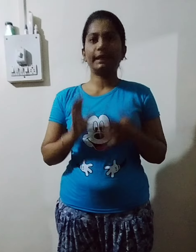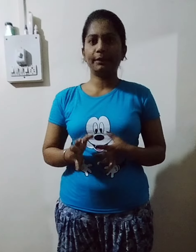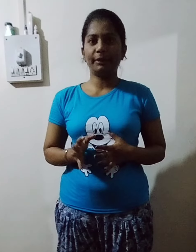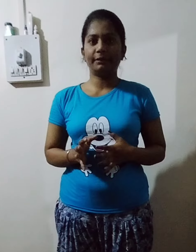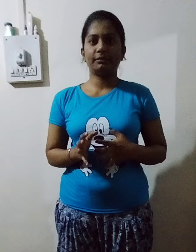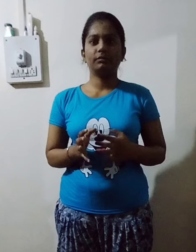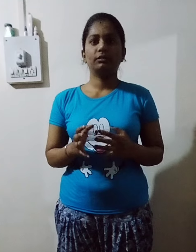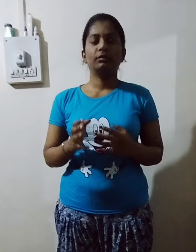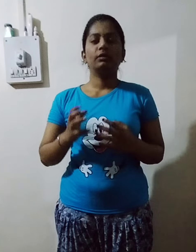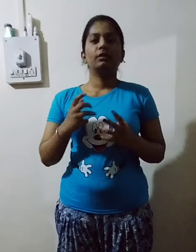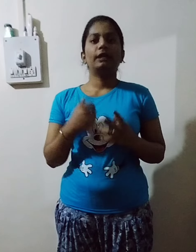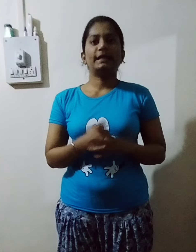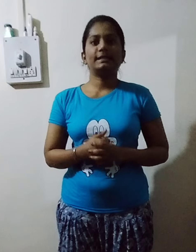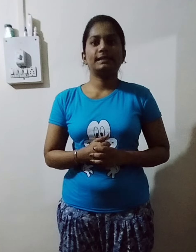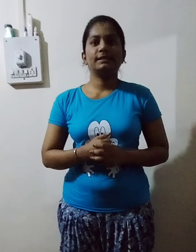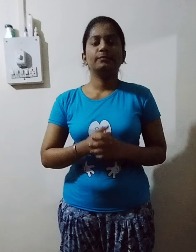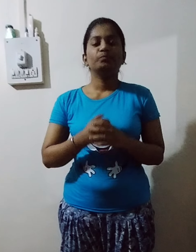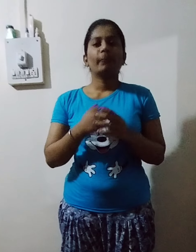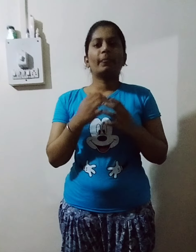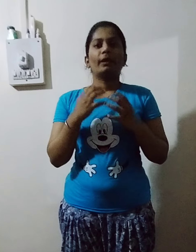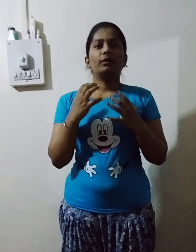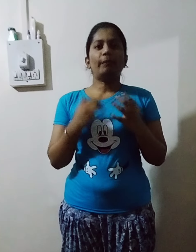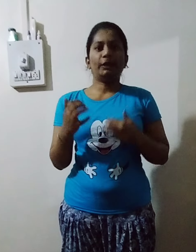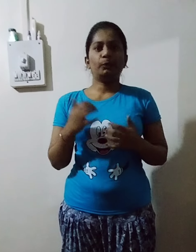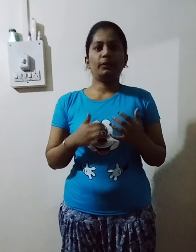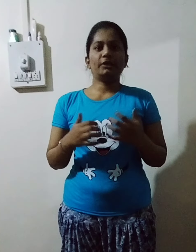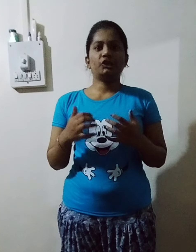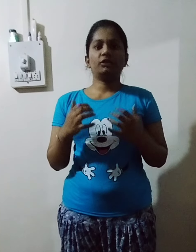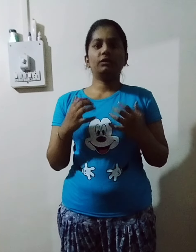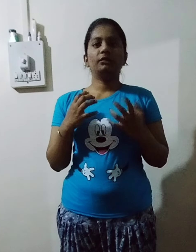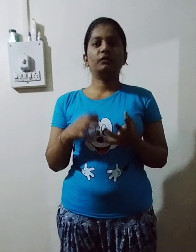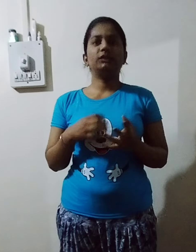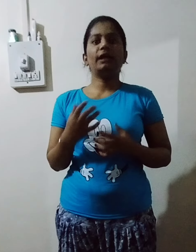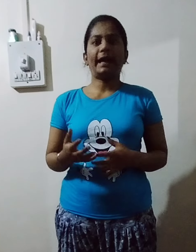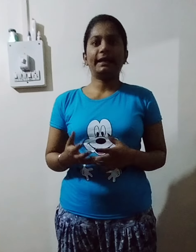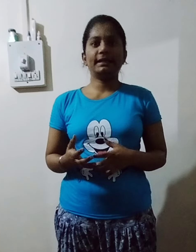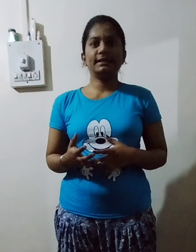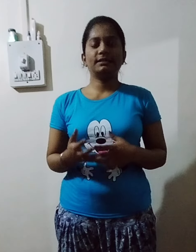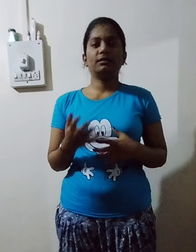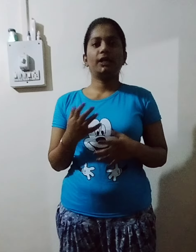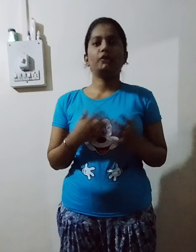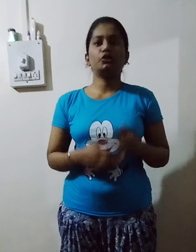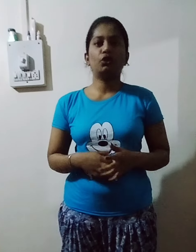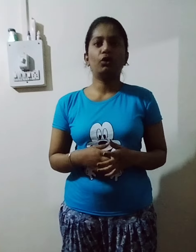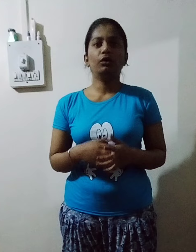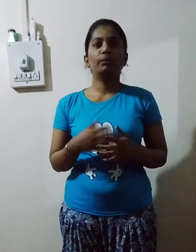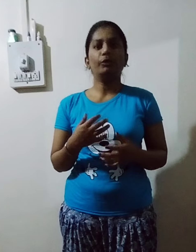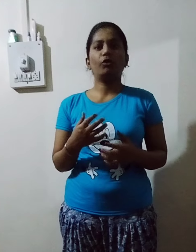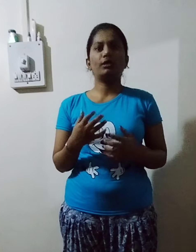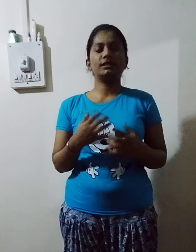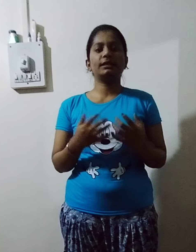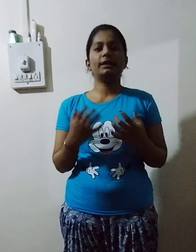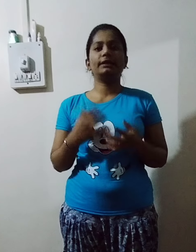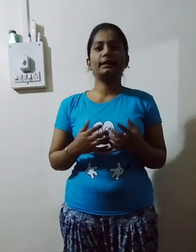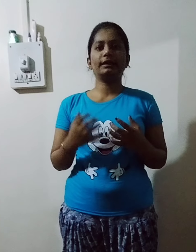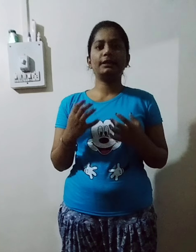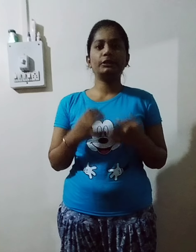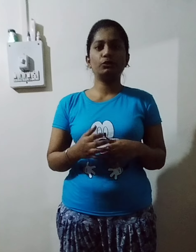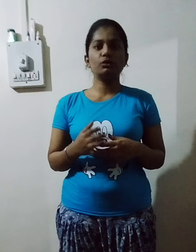element. Next is manipulation with the array list is slow because it internally use